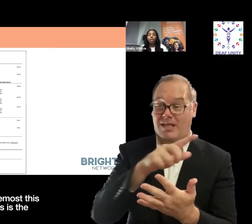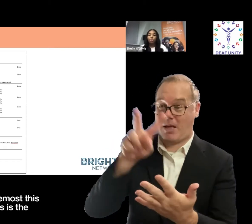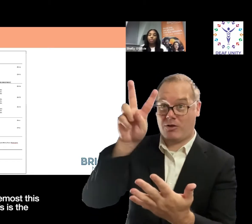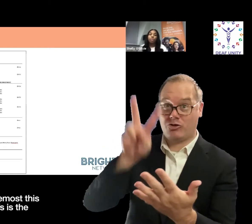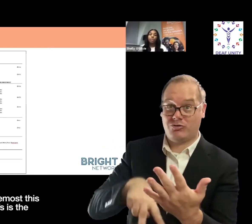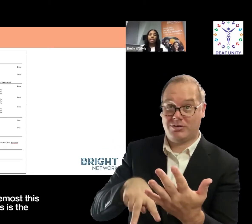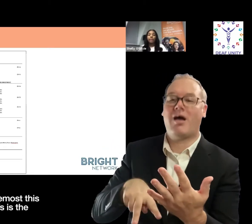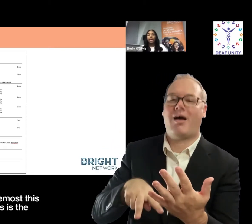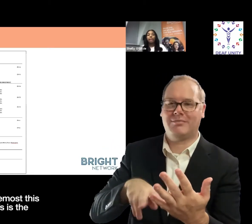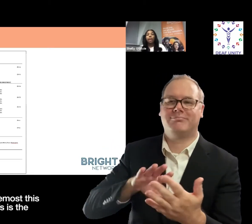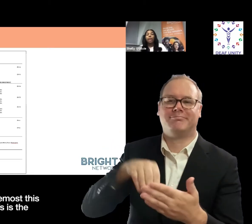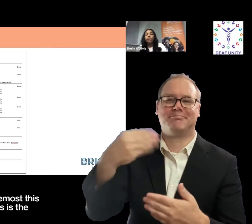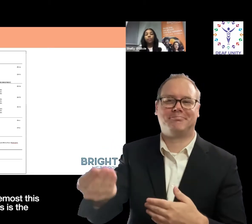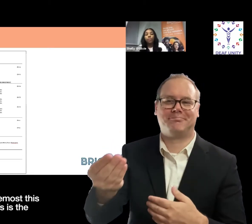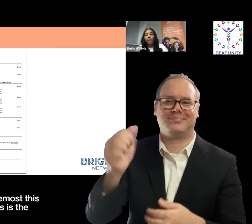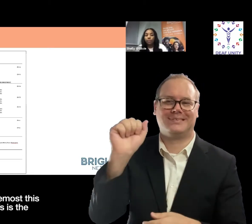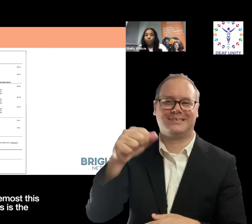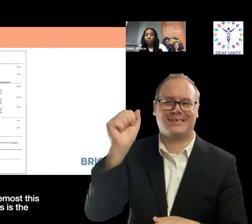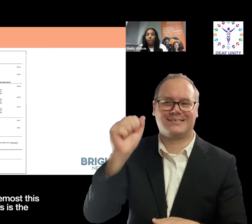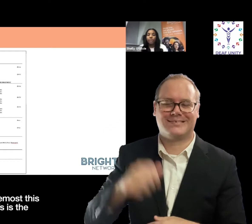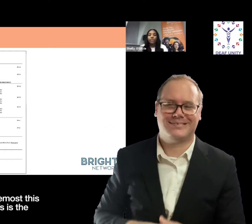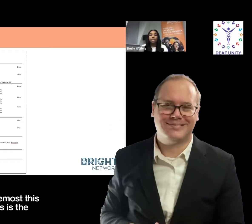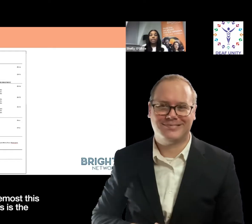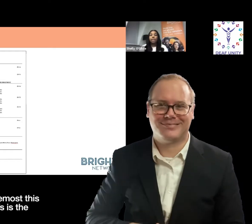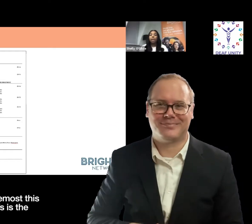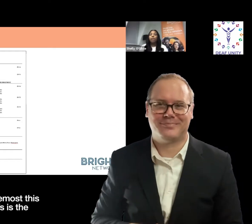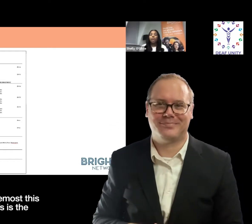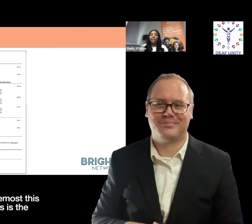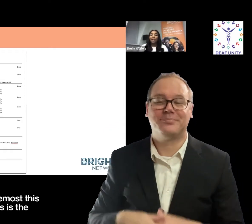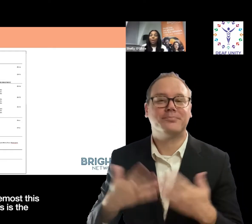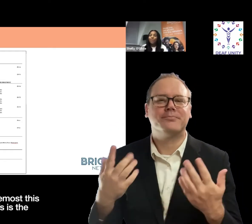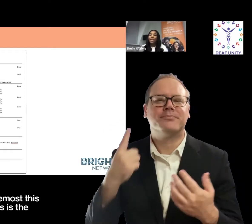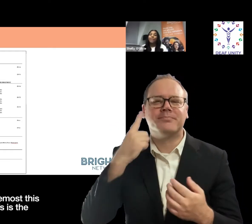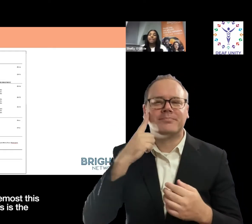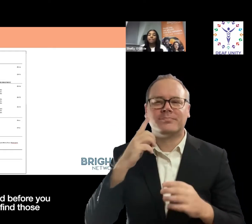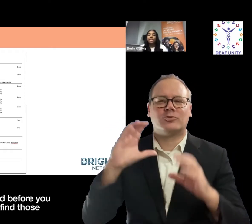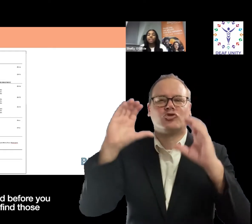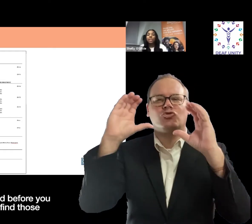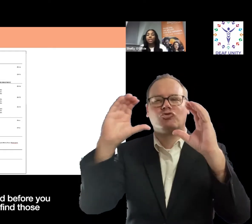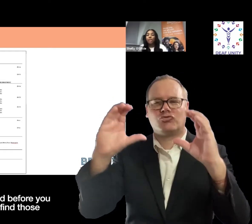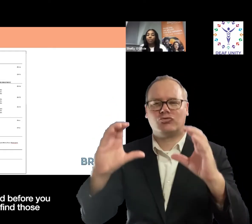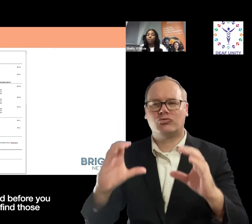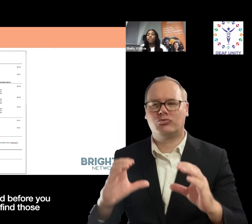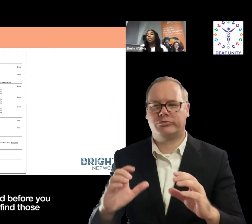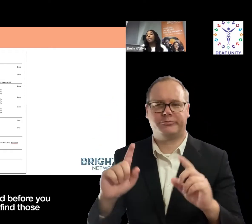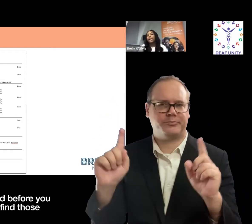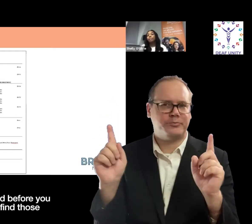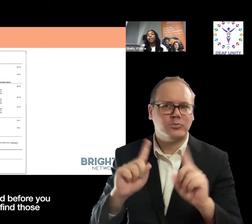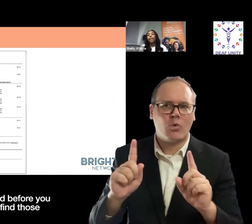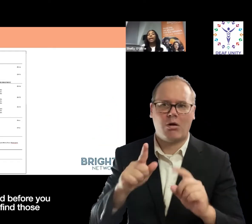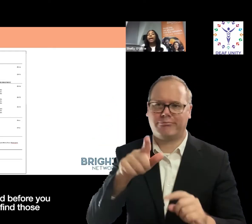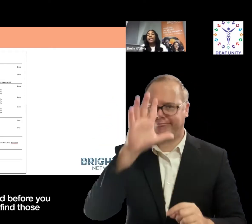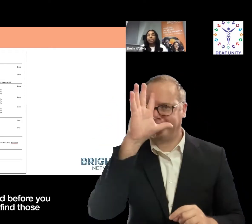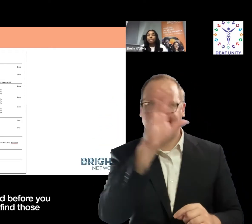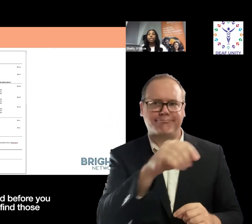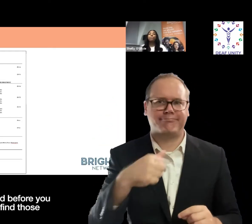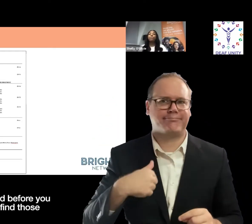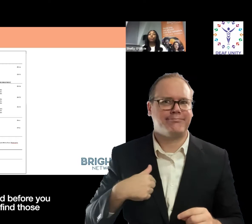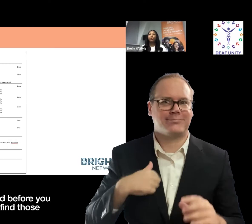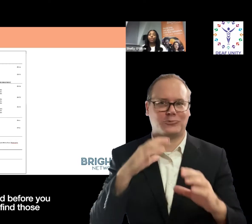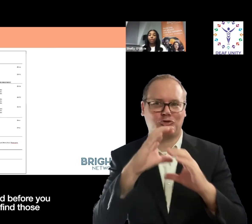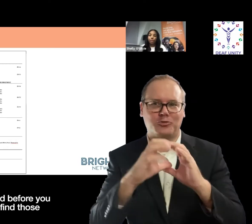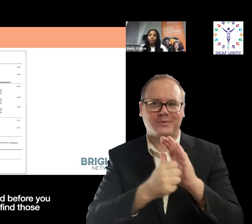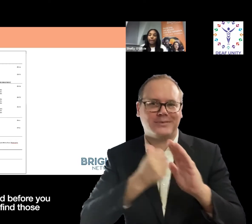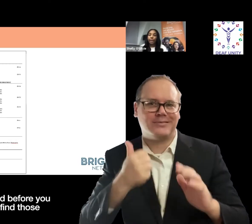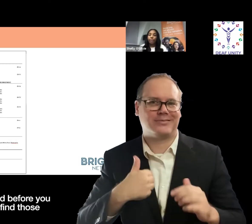things through your CV. So first and foremost, this is our kind of holy grail of CVs. This is the general CV template. As I mentioned